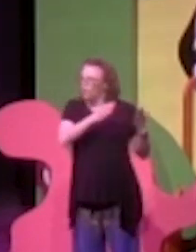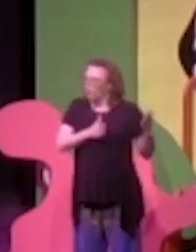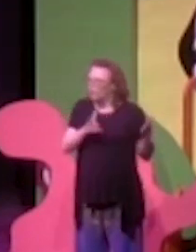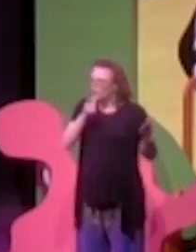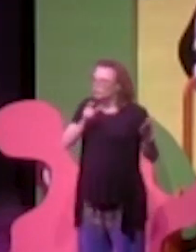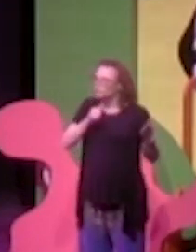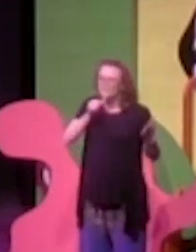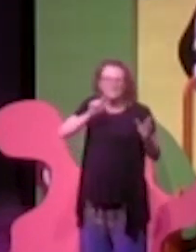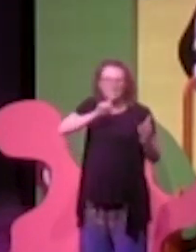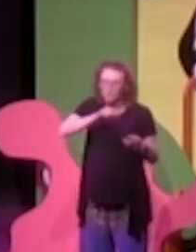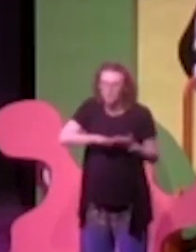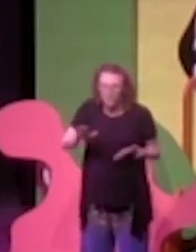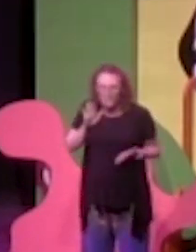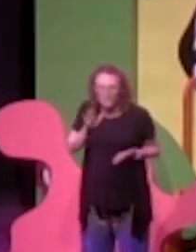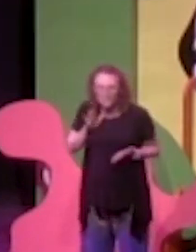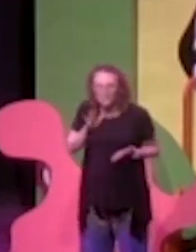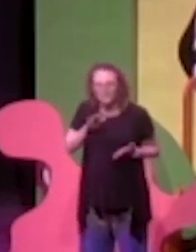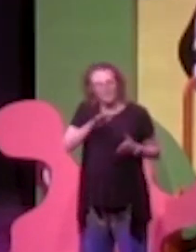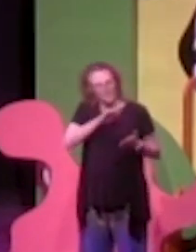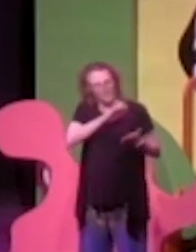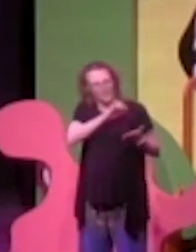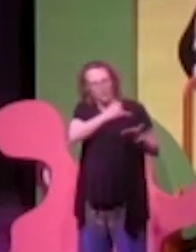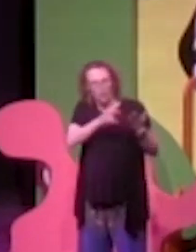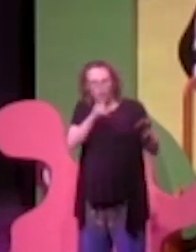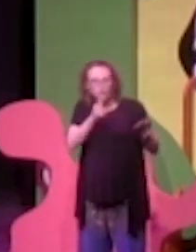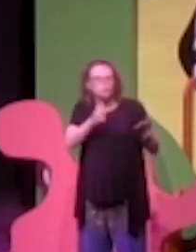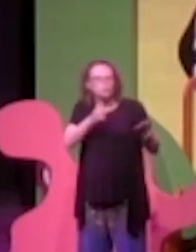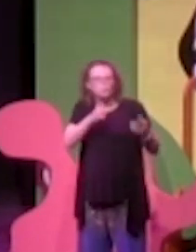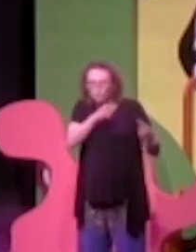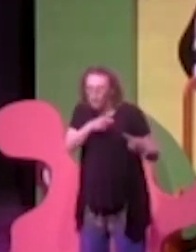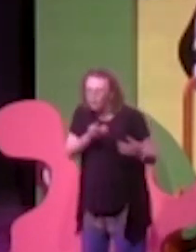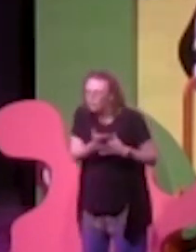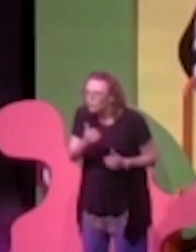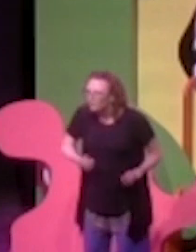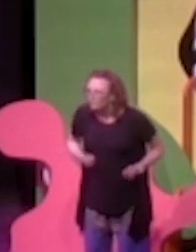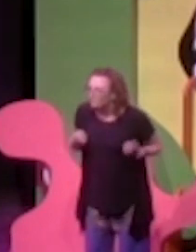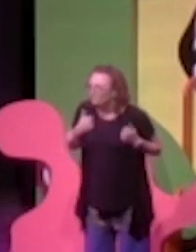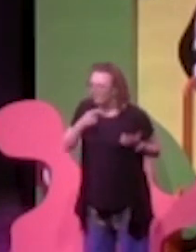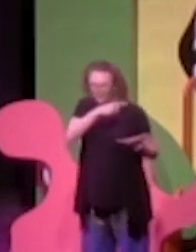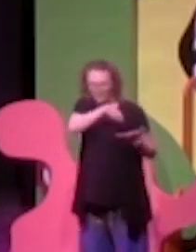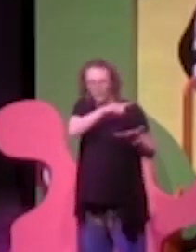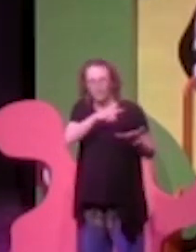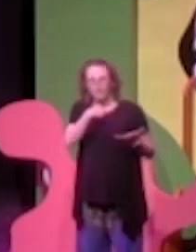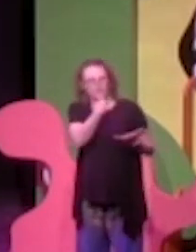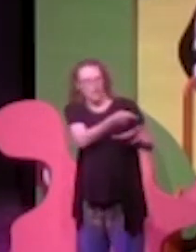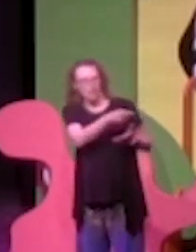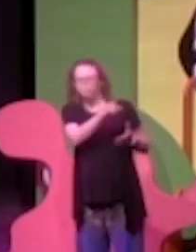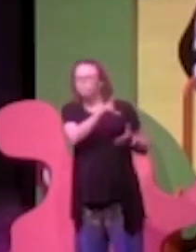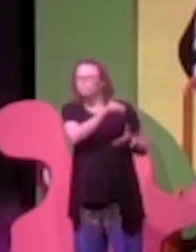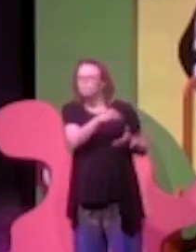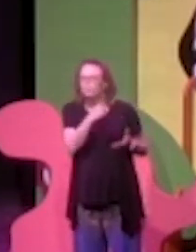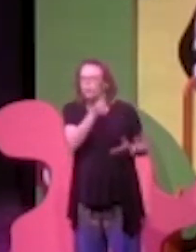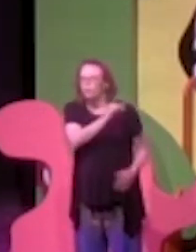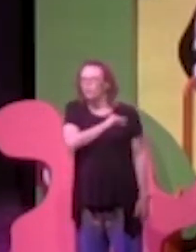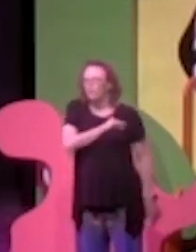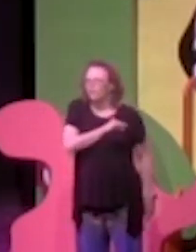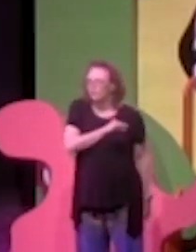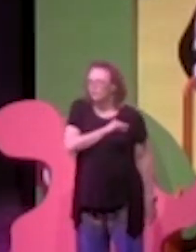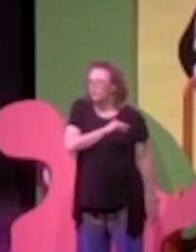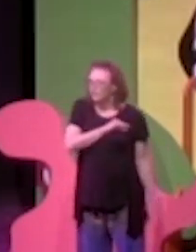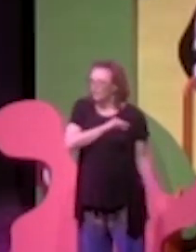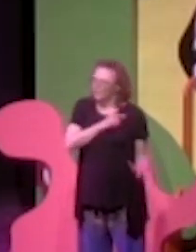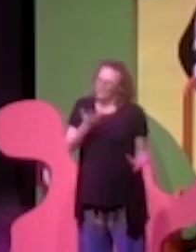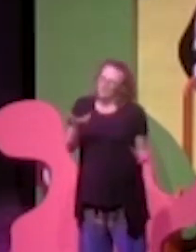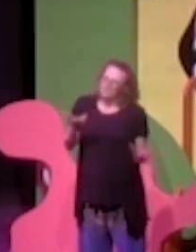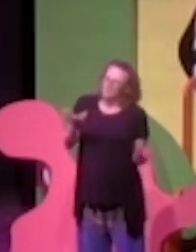the state and say, you don't qualify, you don't have the credentials, be like saying, you know, if Alvin Ailey were here today,